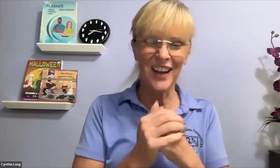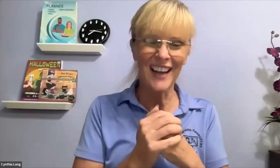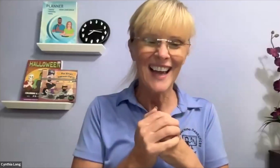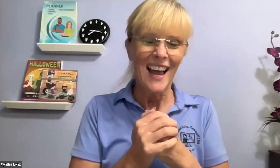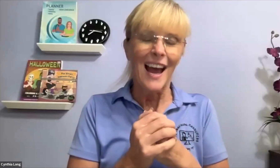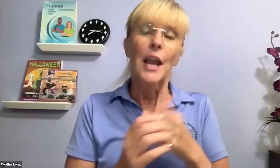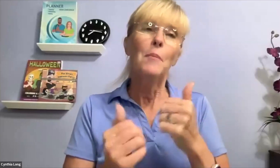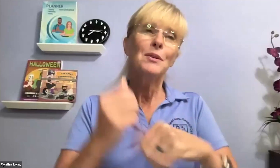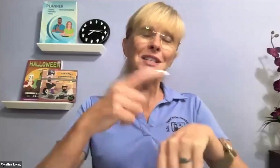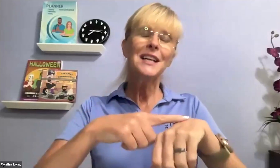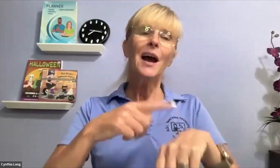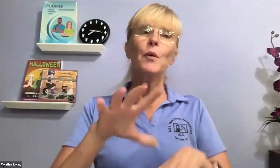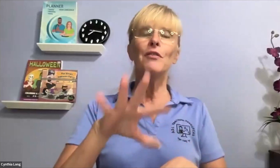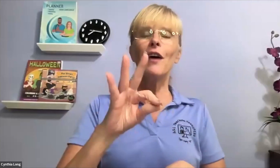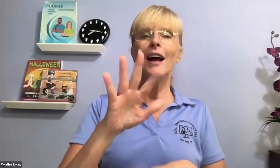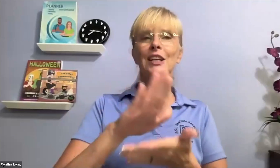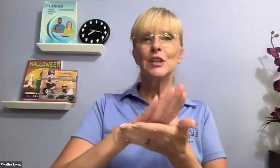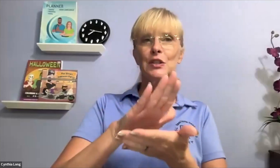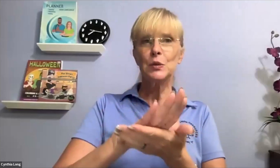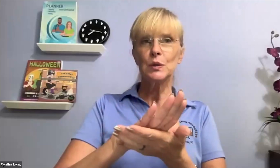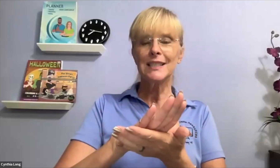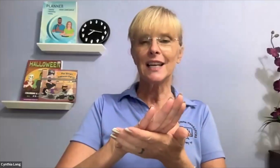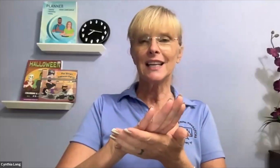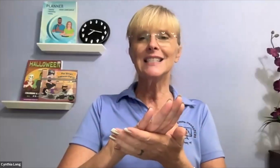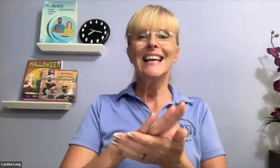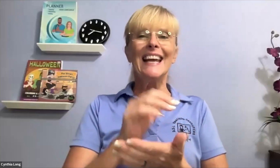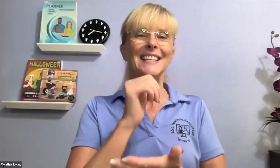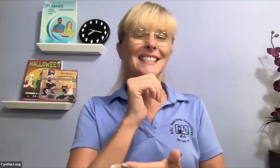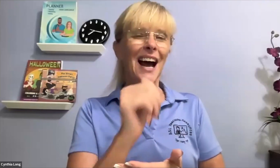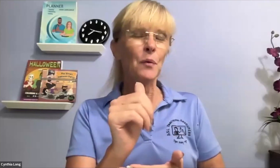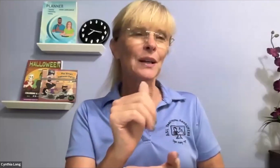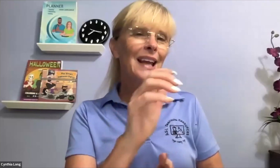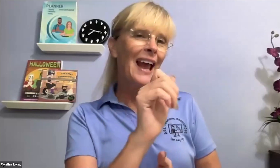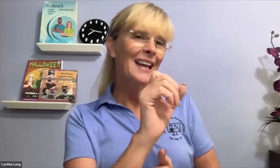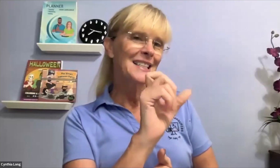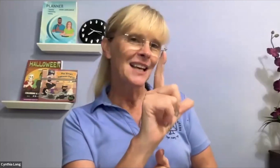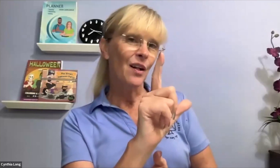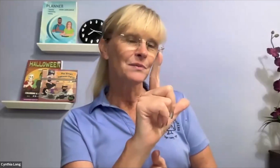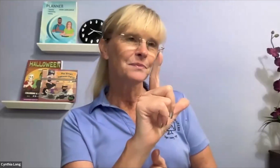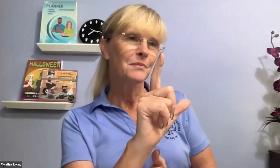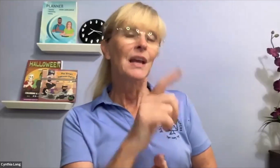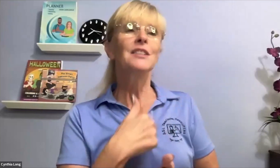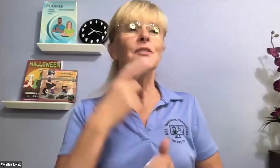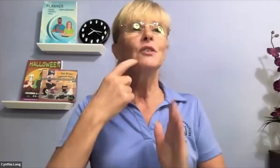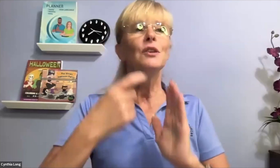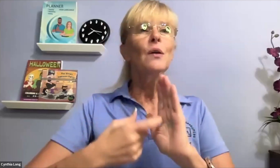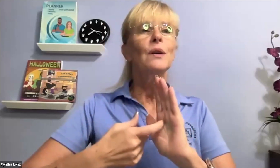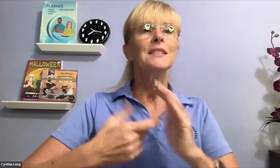Okay. Now, most of the time we find in the school settings, it's not really ASL. Because if you notice,